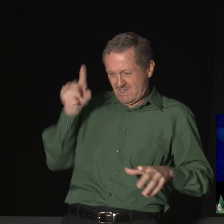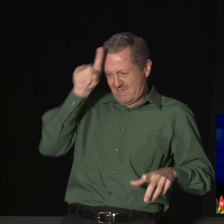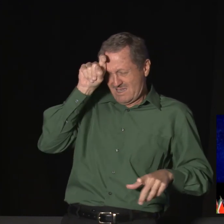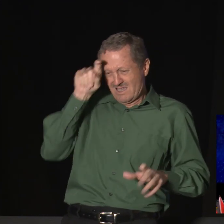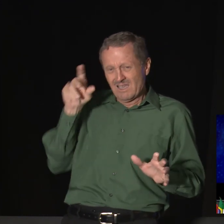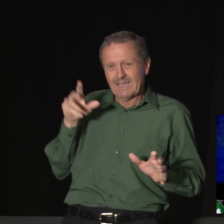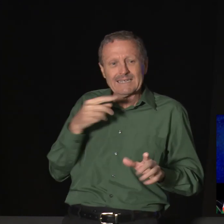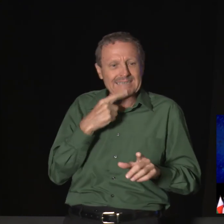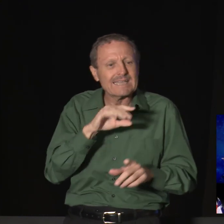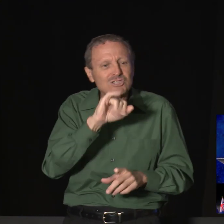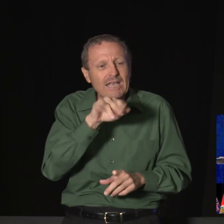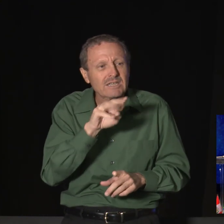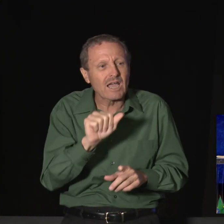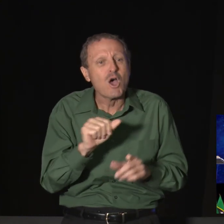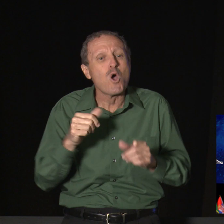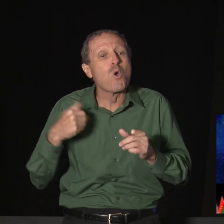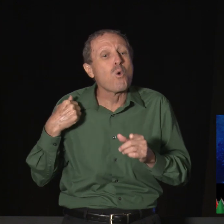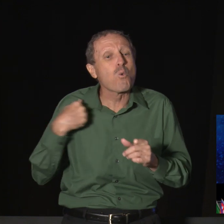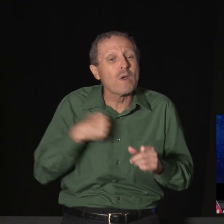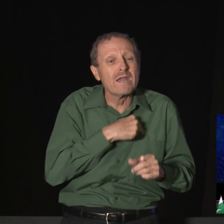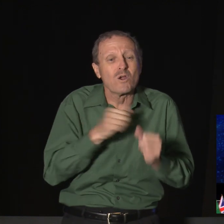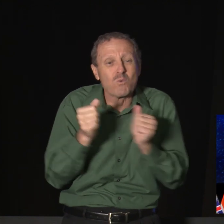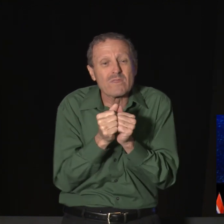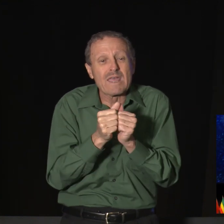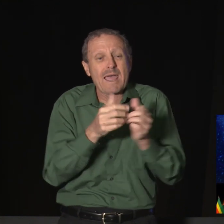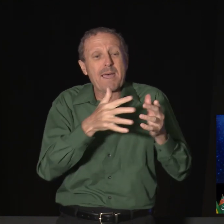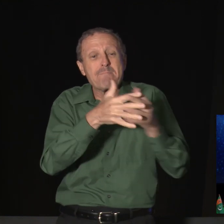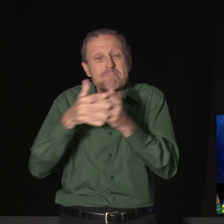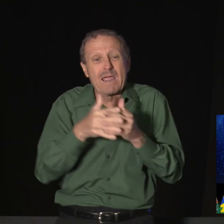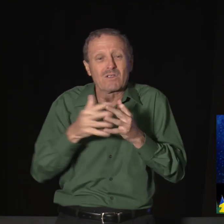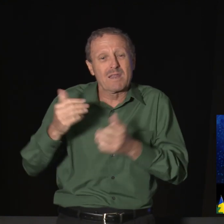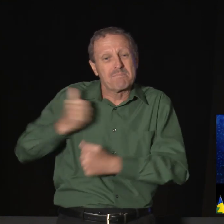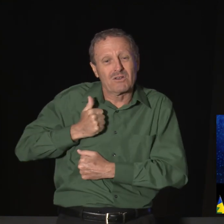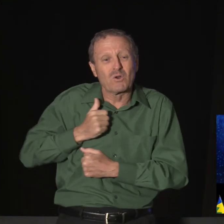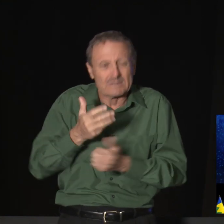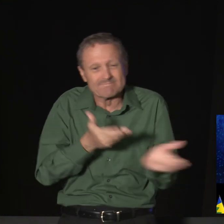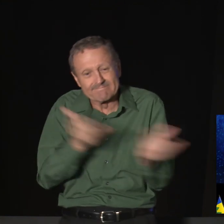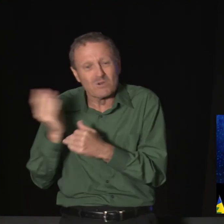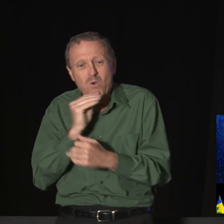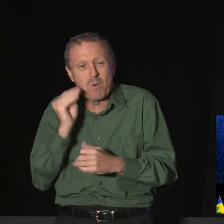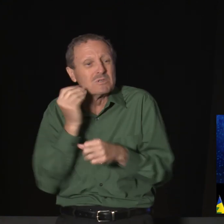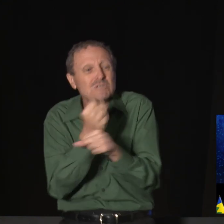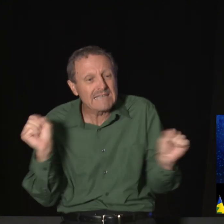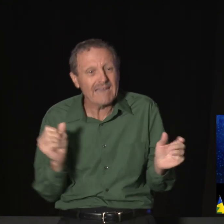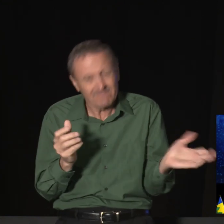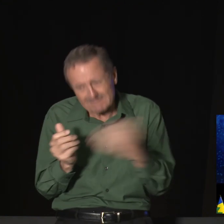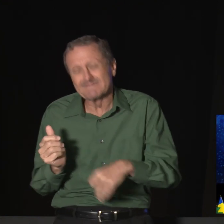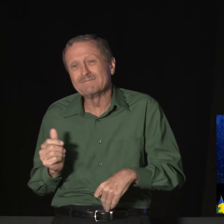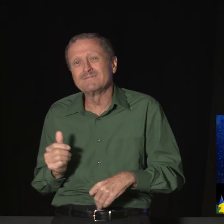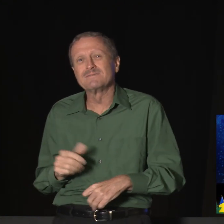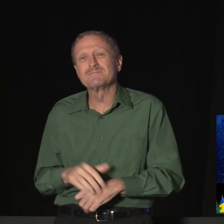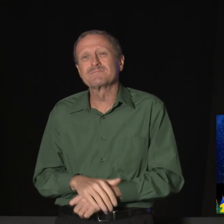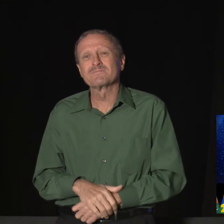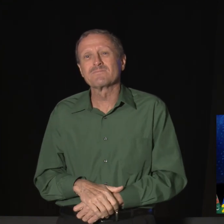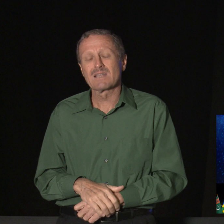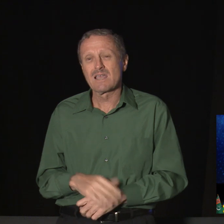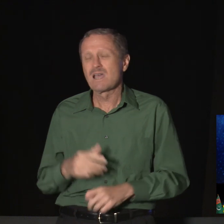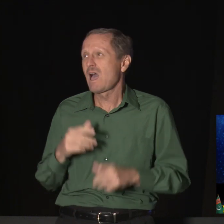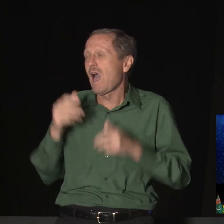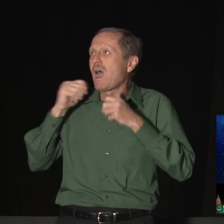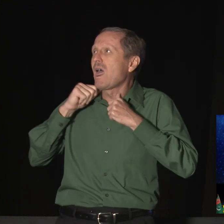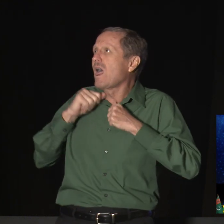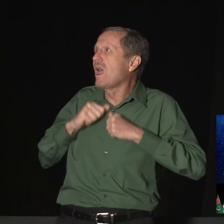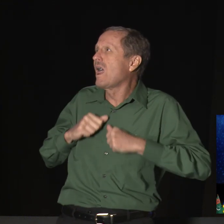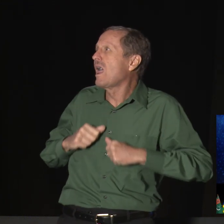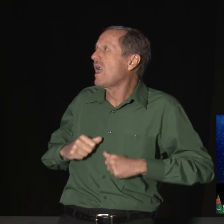they say, Jessica, we're with the American military. We're here to take you home. You're safe. I pull the blanket